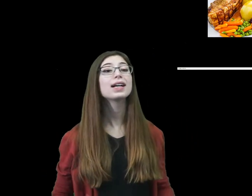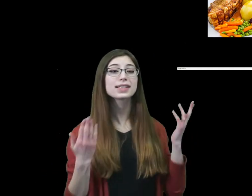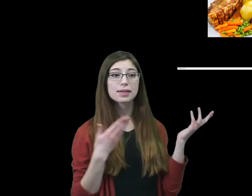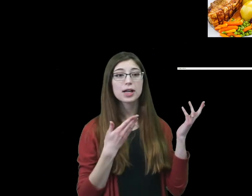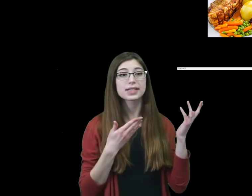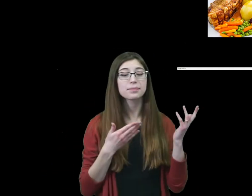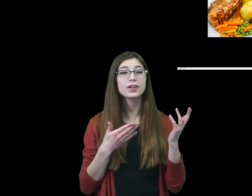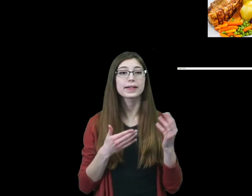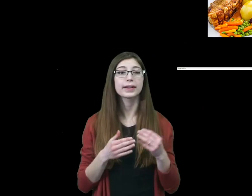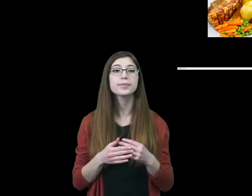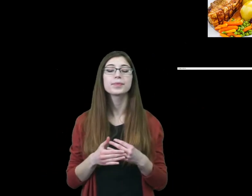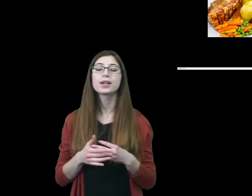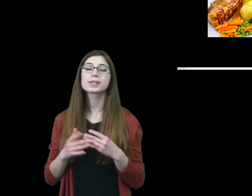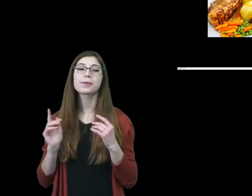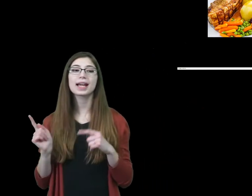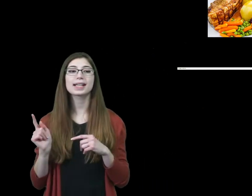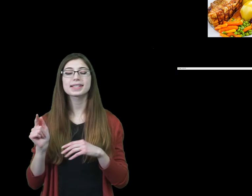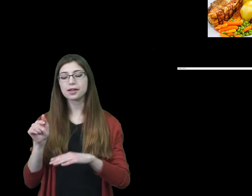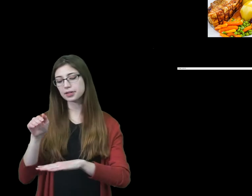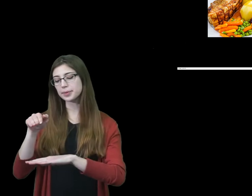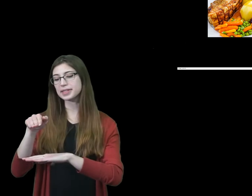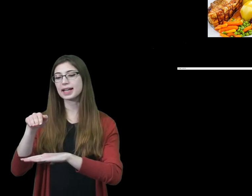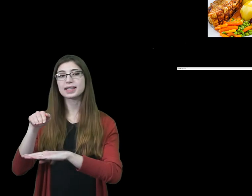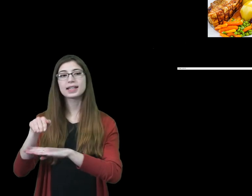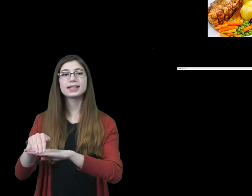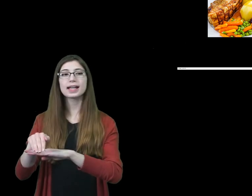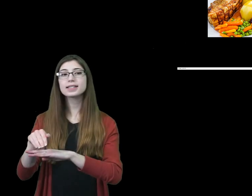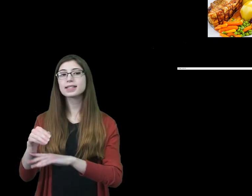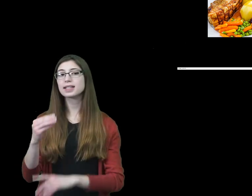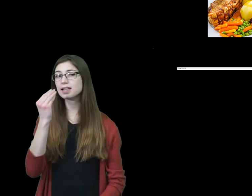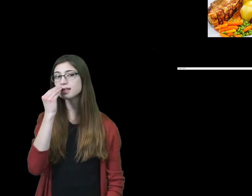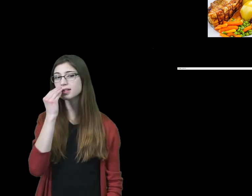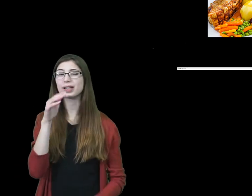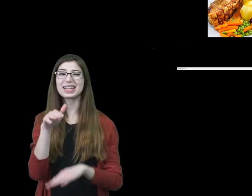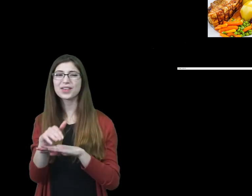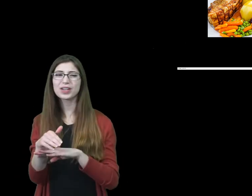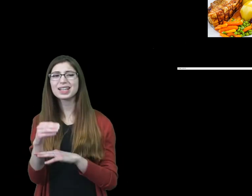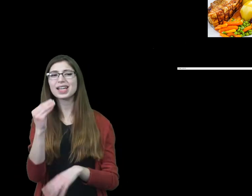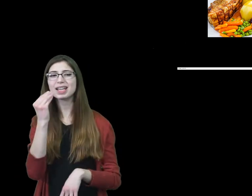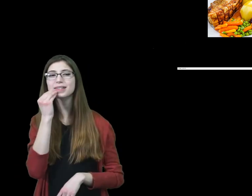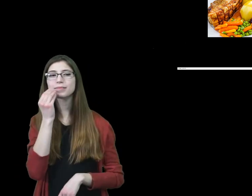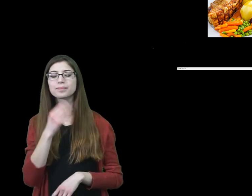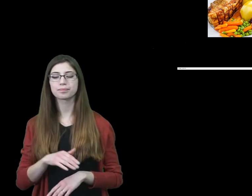Same concept for dinner. So in ASL, you will sign night, eat, or evening, eat.